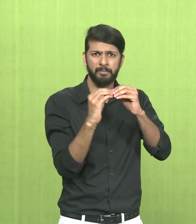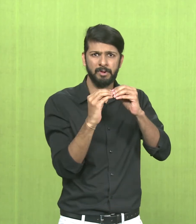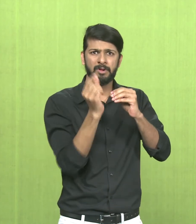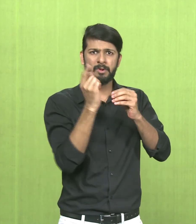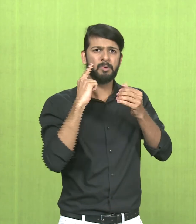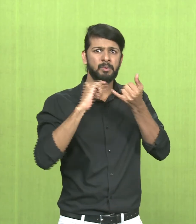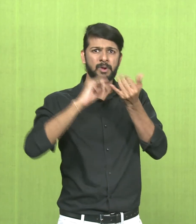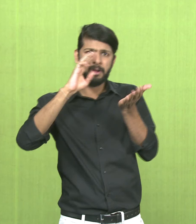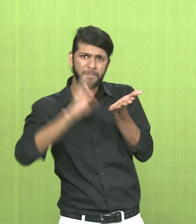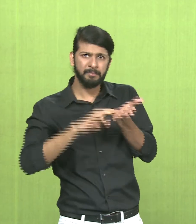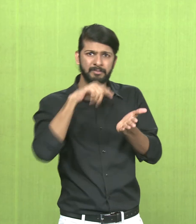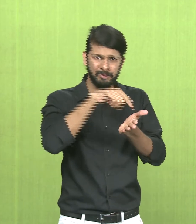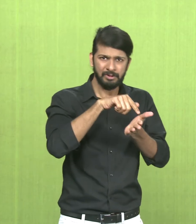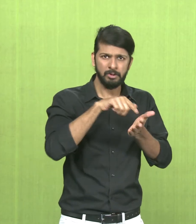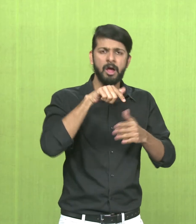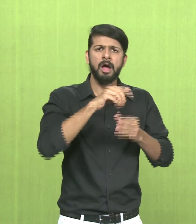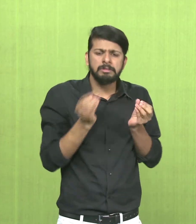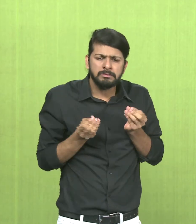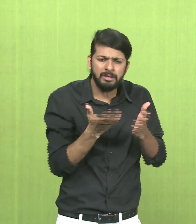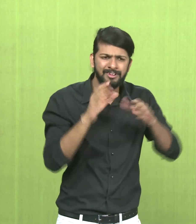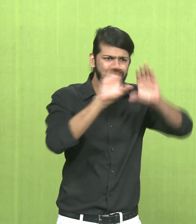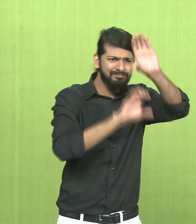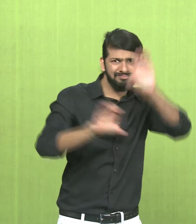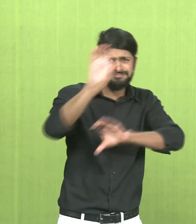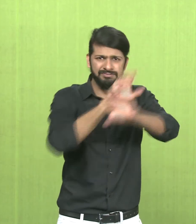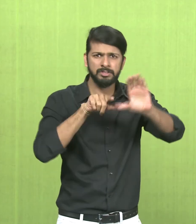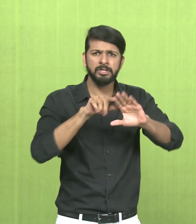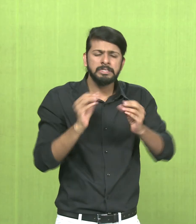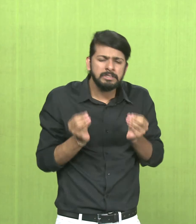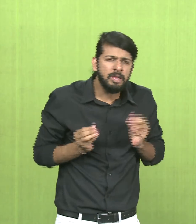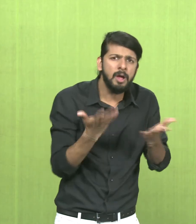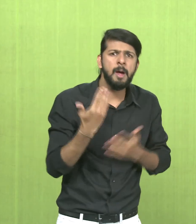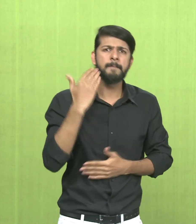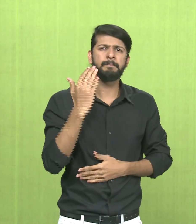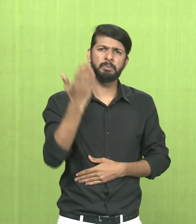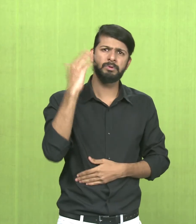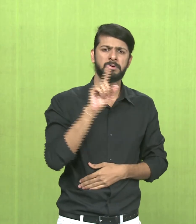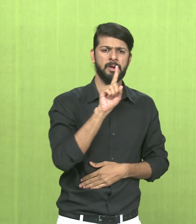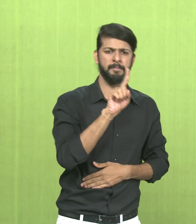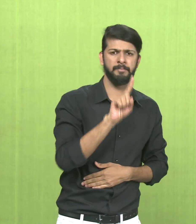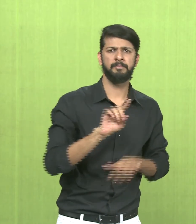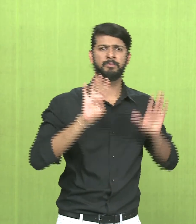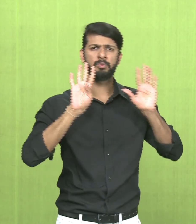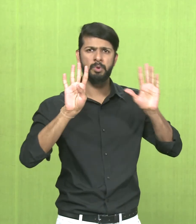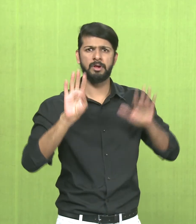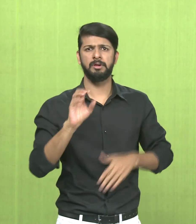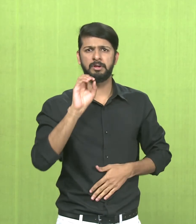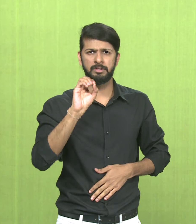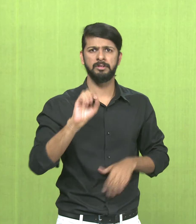the subject. Cubism originated in 1907,